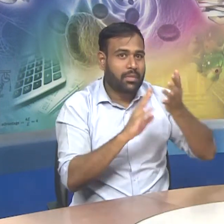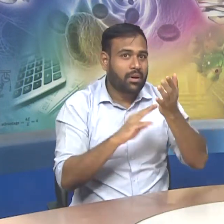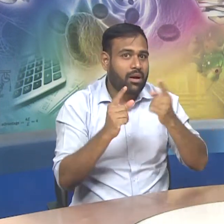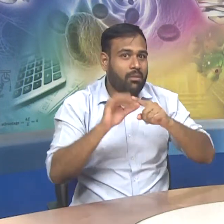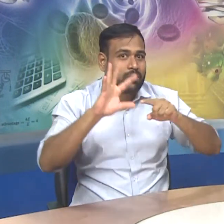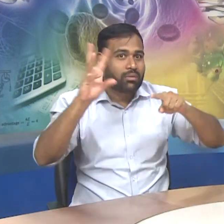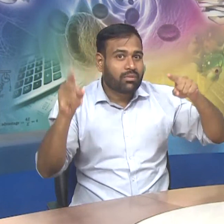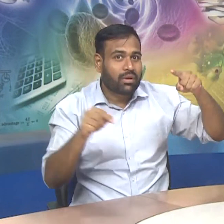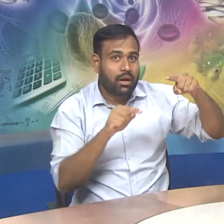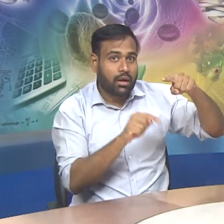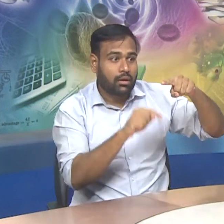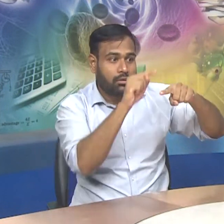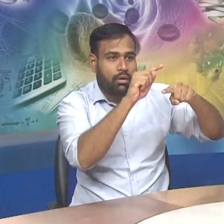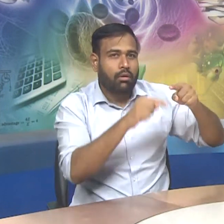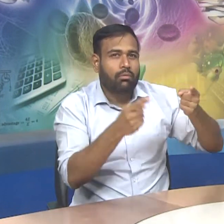be